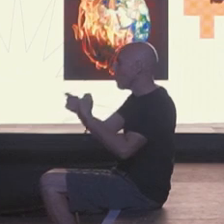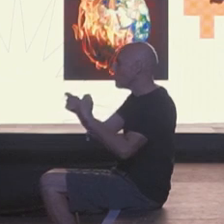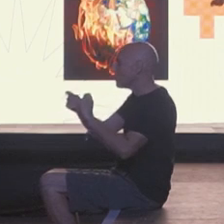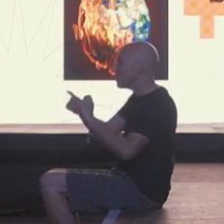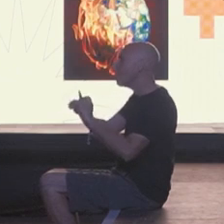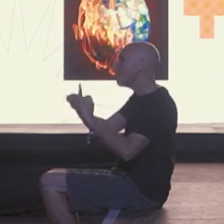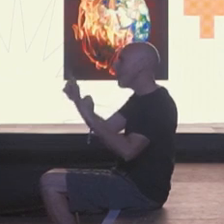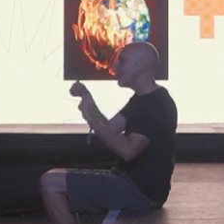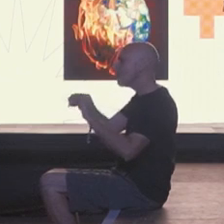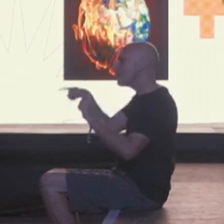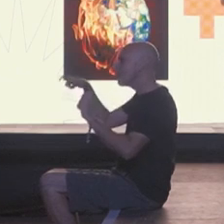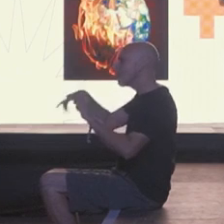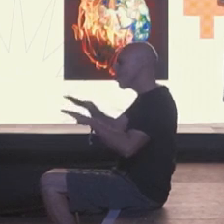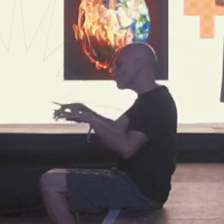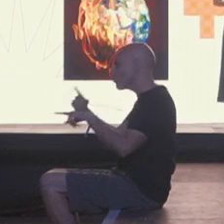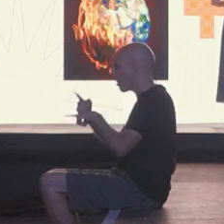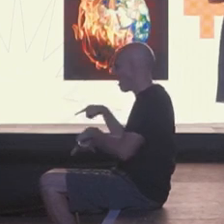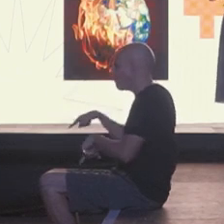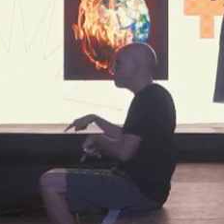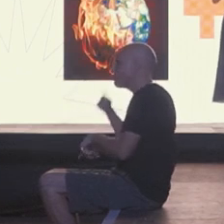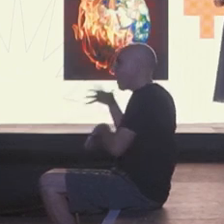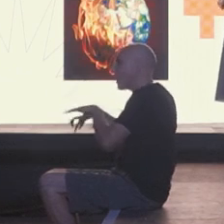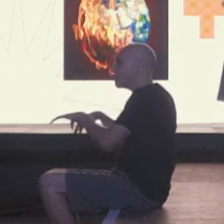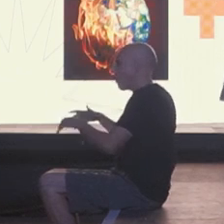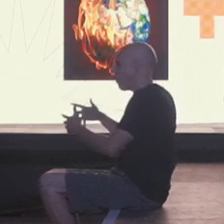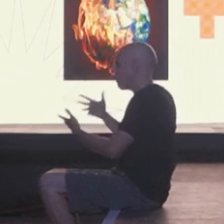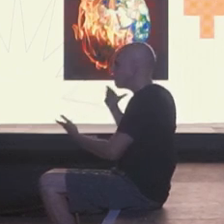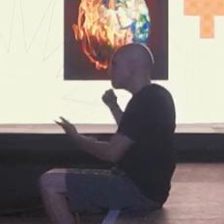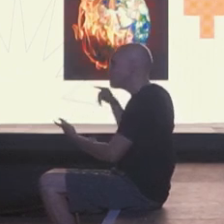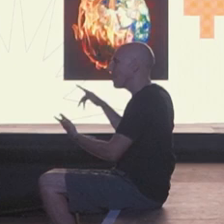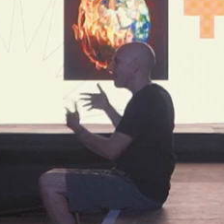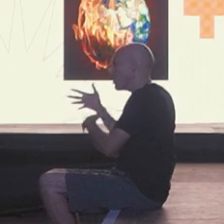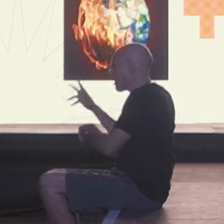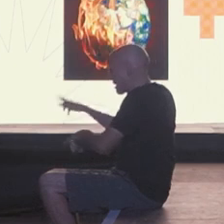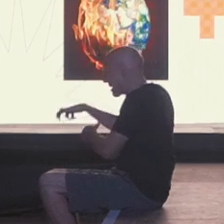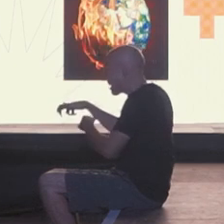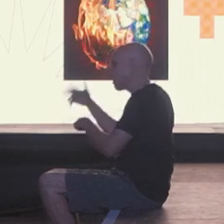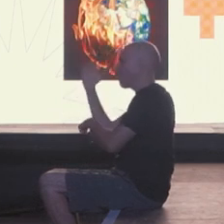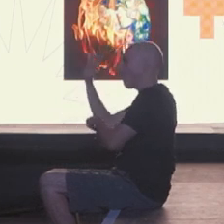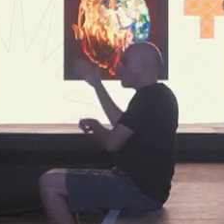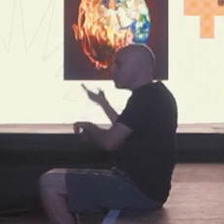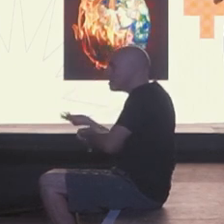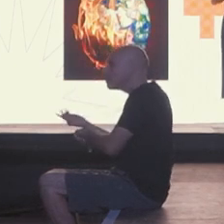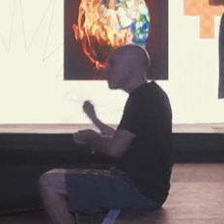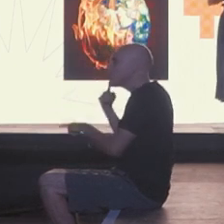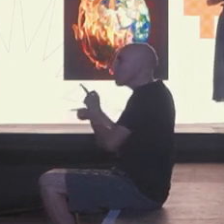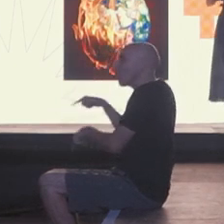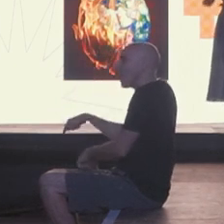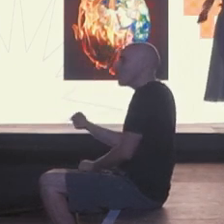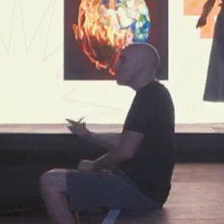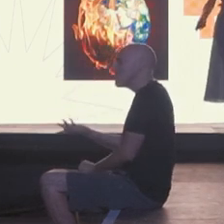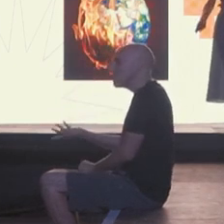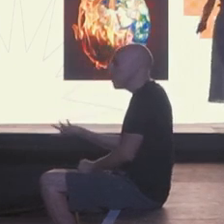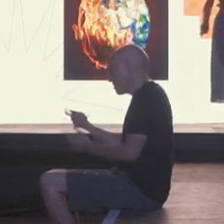animal agriculture and fishing as a cause. You know, they are one of the leading causes of deforestation, of ocean dead zones, the list goes on